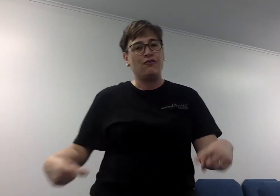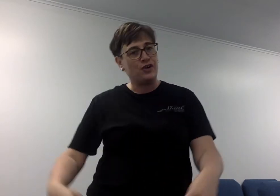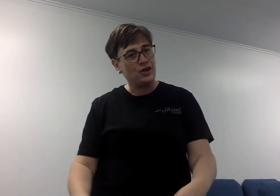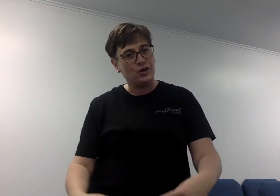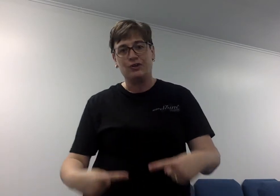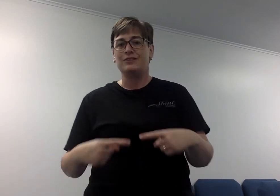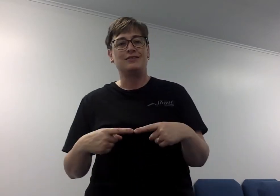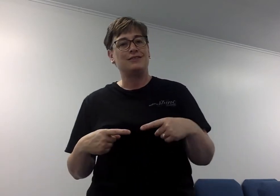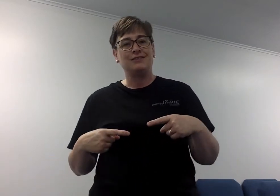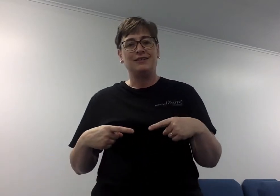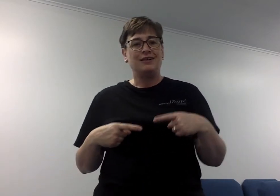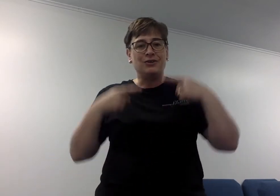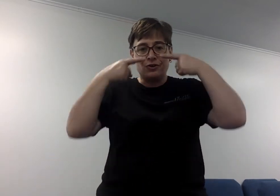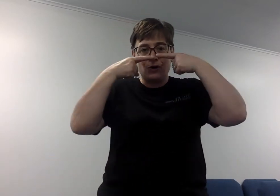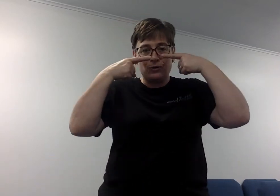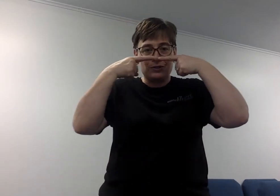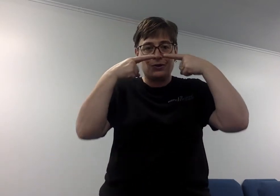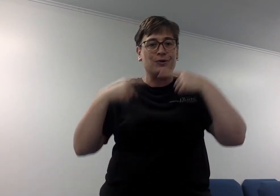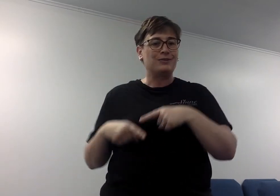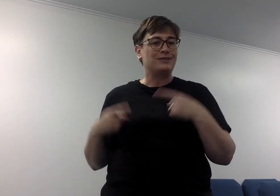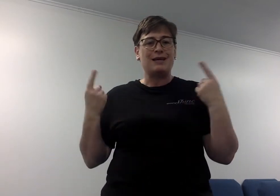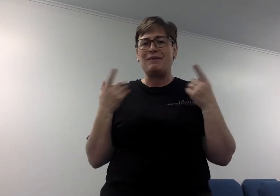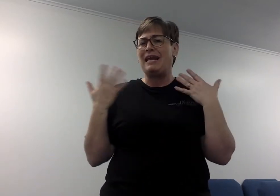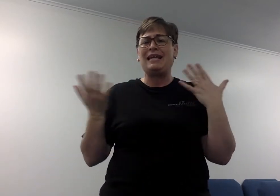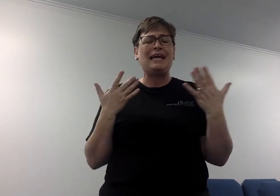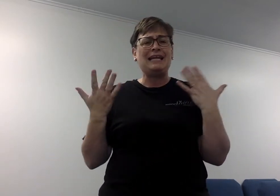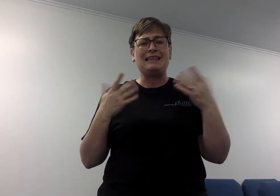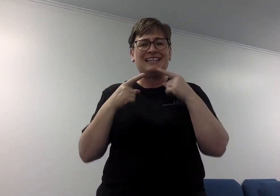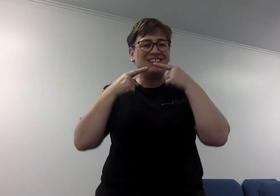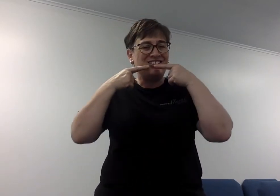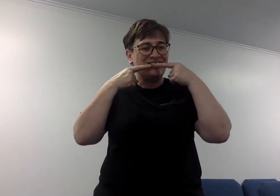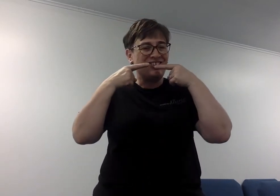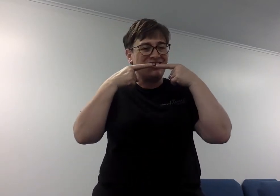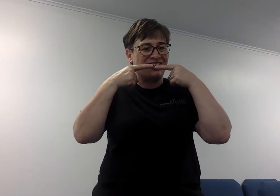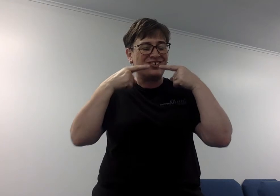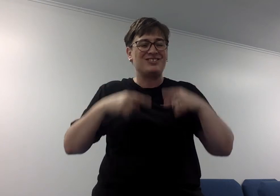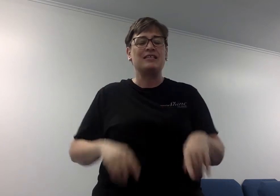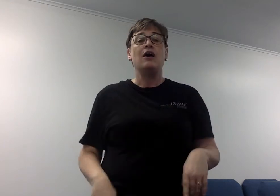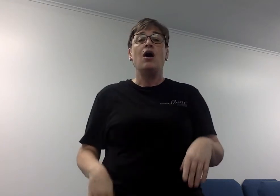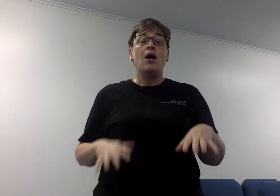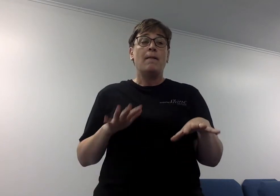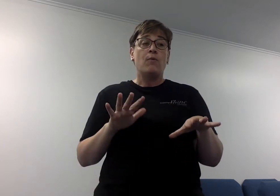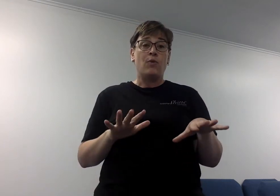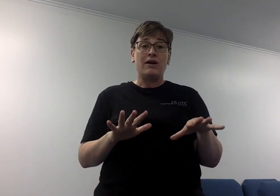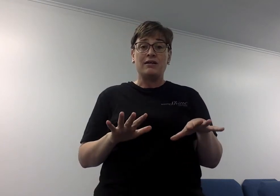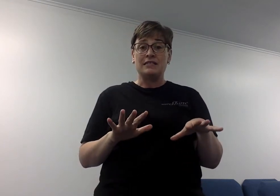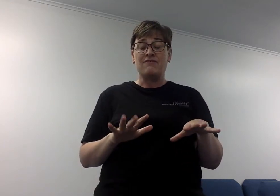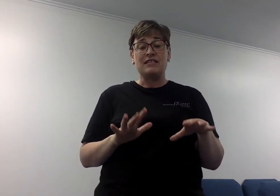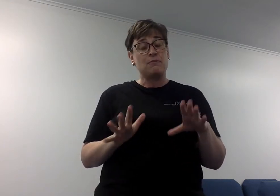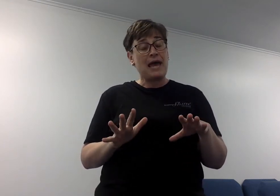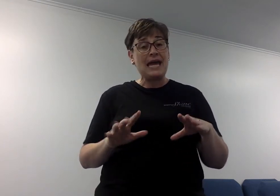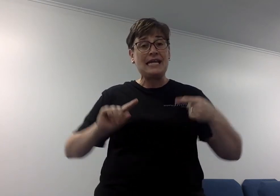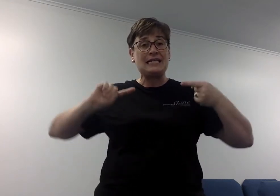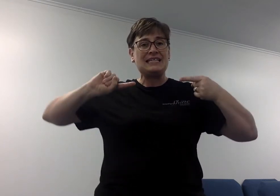foot hurts. Your nose hurts. I mean, anything. Your tooth hurts. Whereas if it's pain,